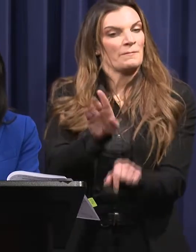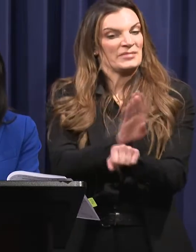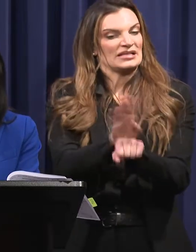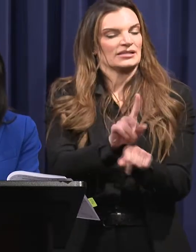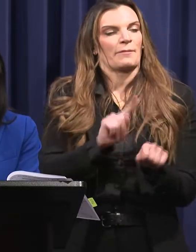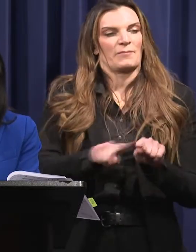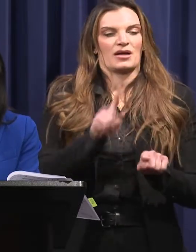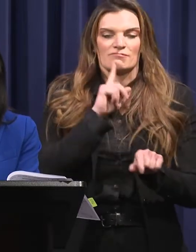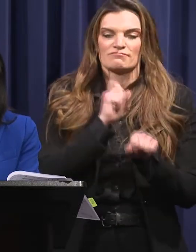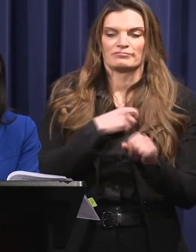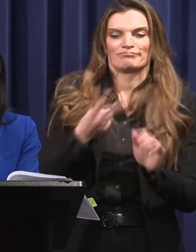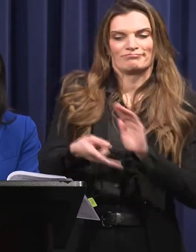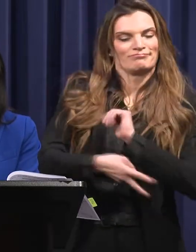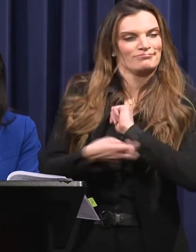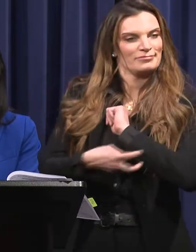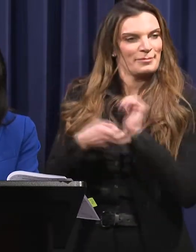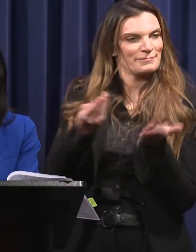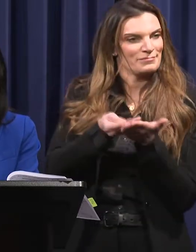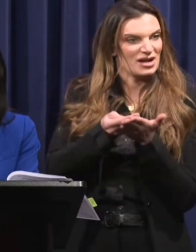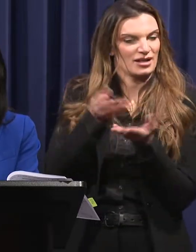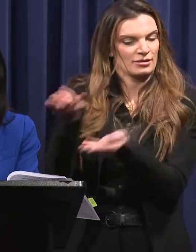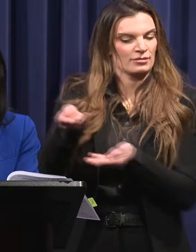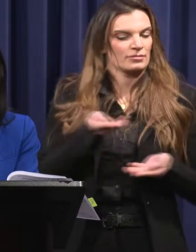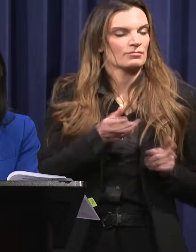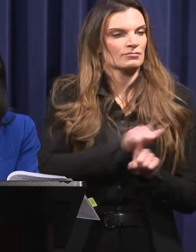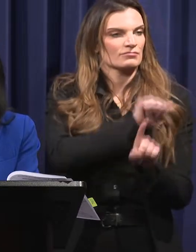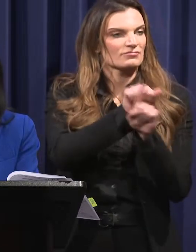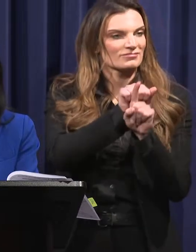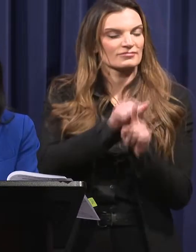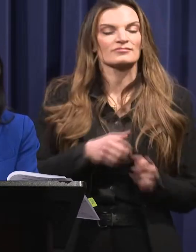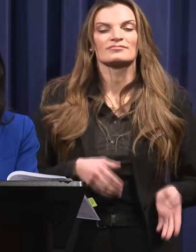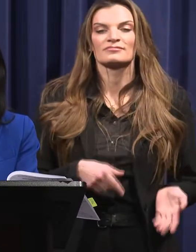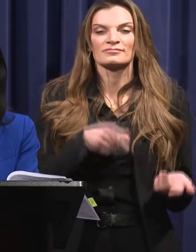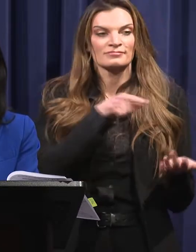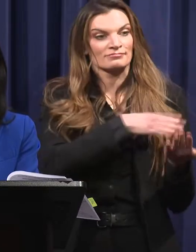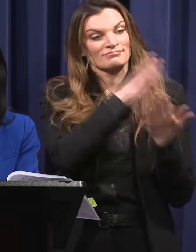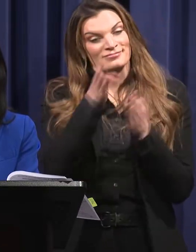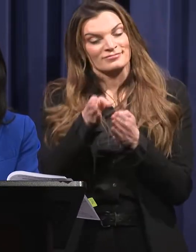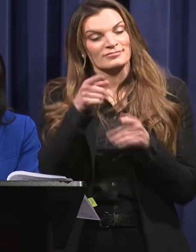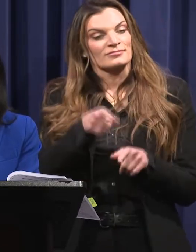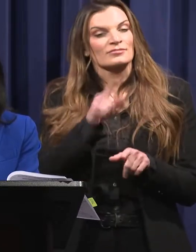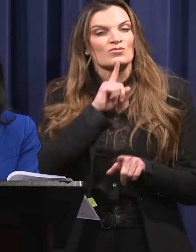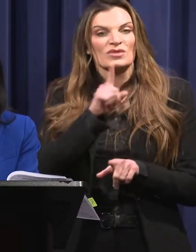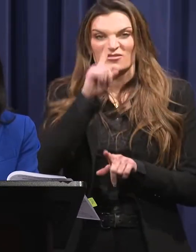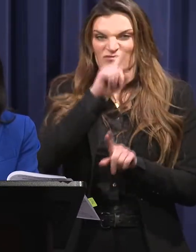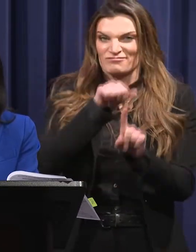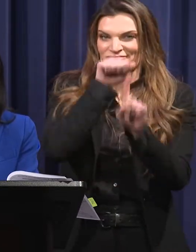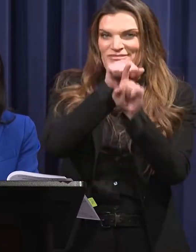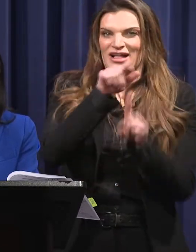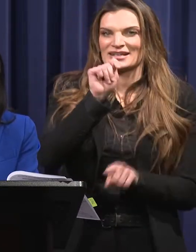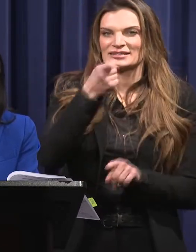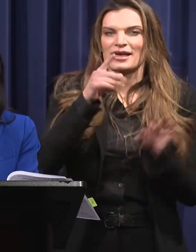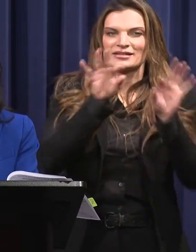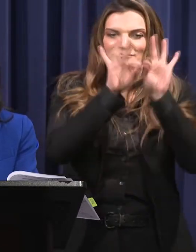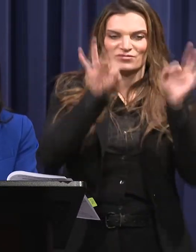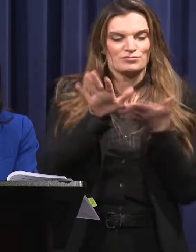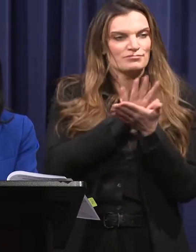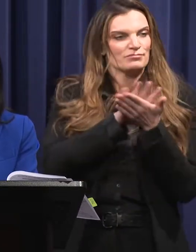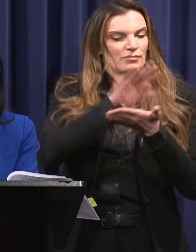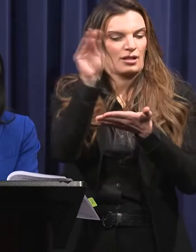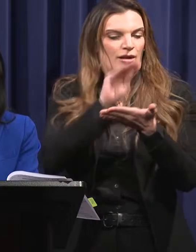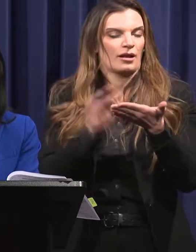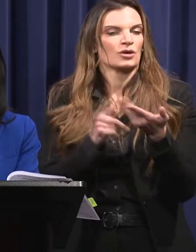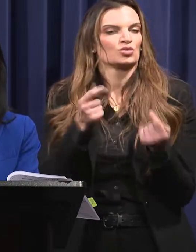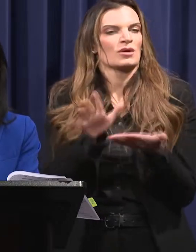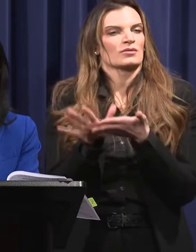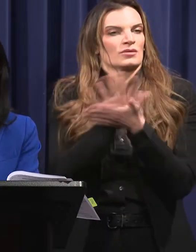felony. And 1 count of filing a false tax return, which is a 5-year felony. In addition, Ann Menard has been charged individually